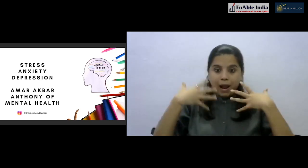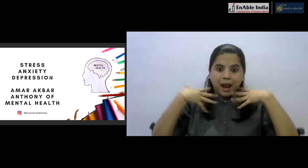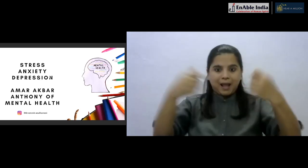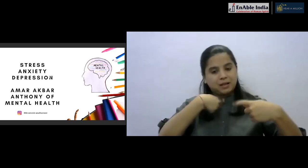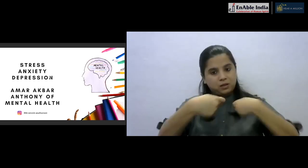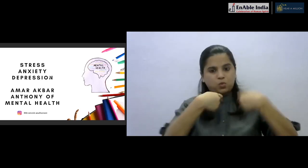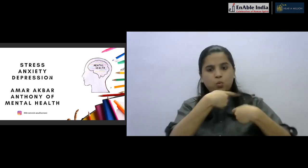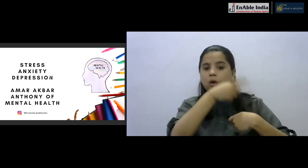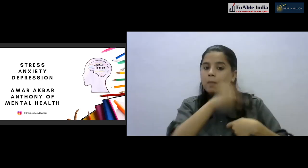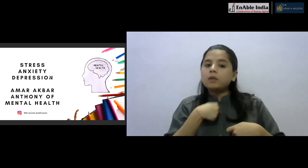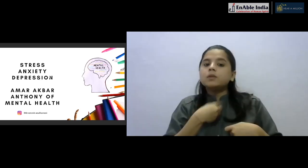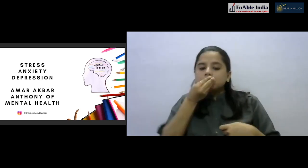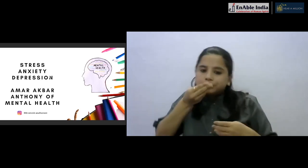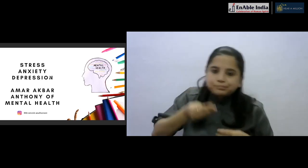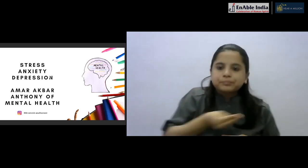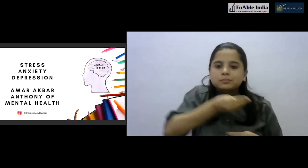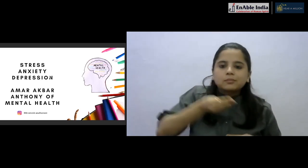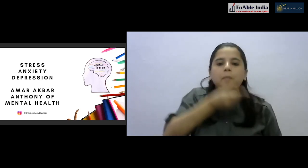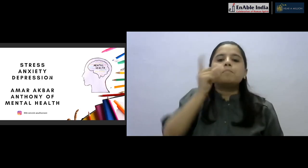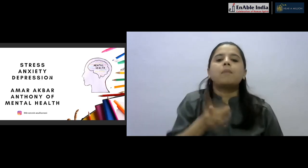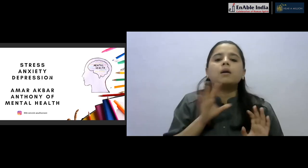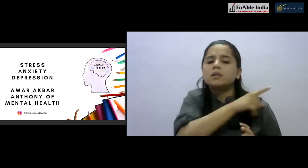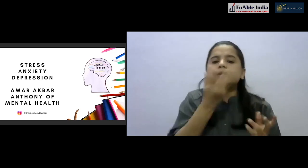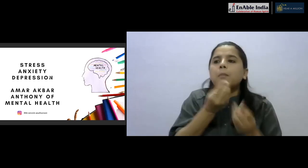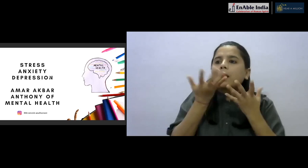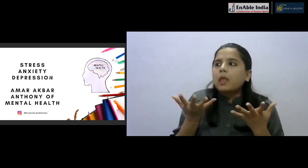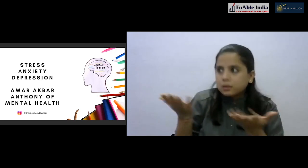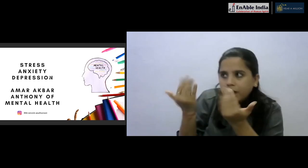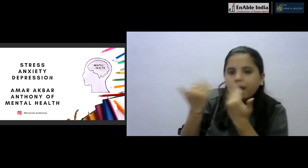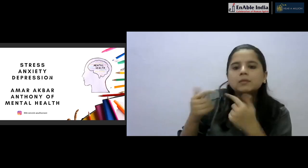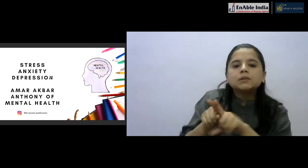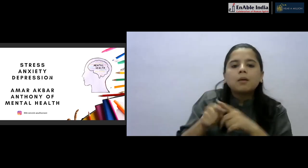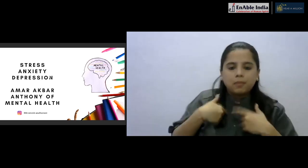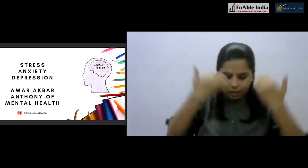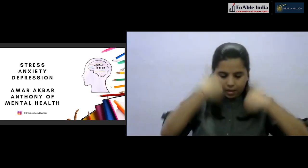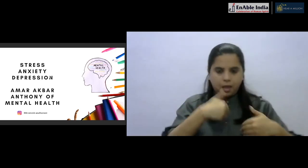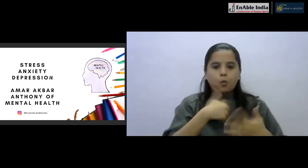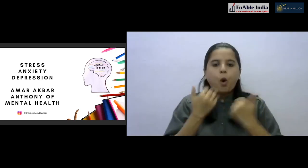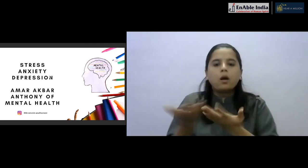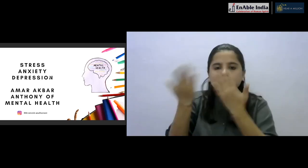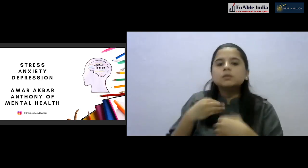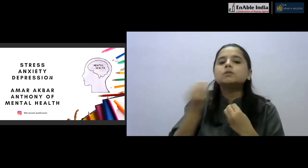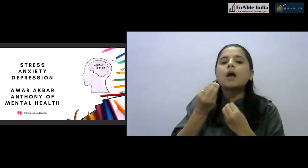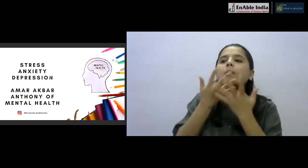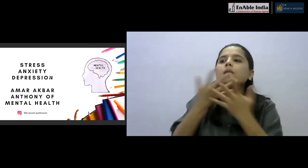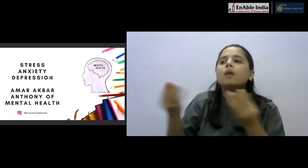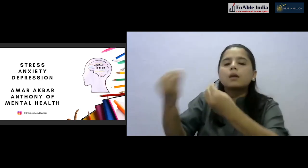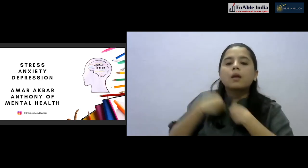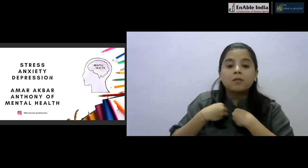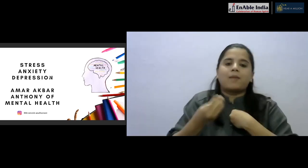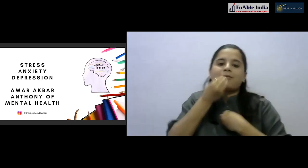they need some raw material, and that raw material will come from